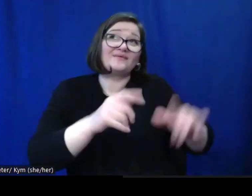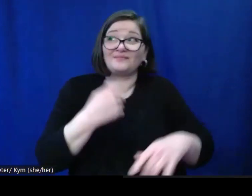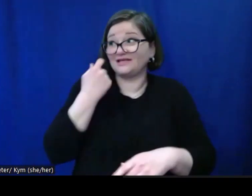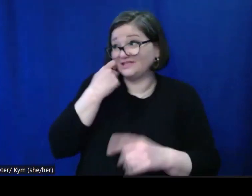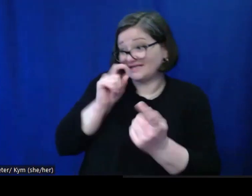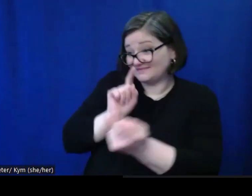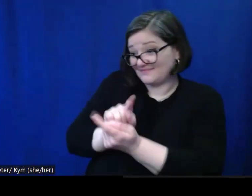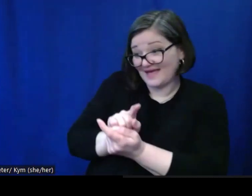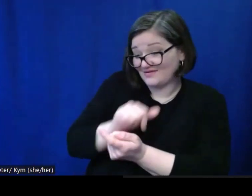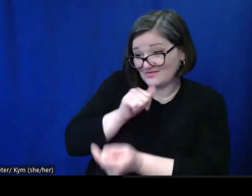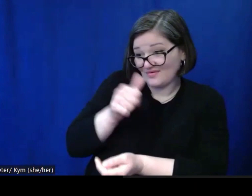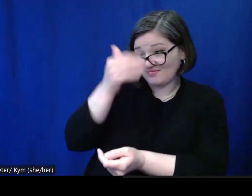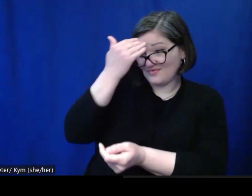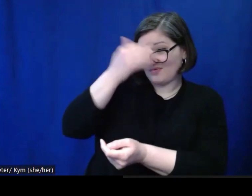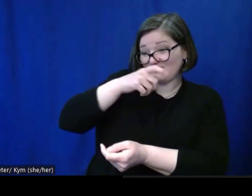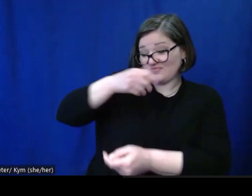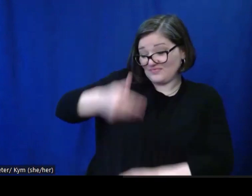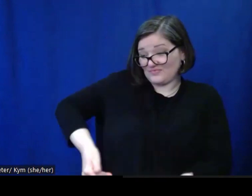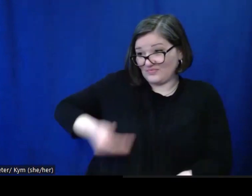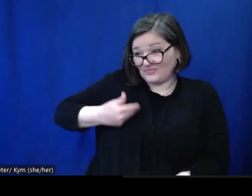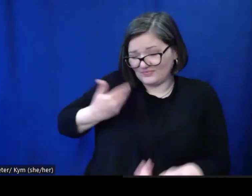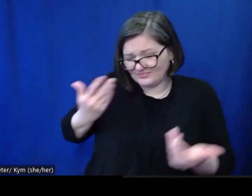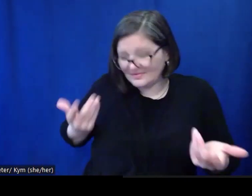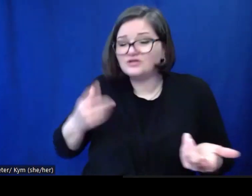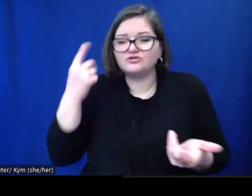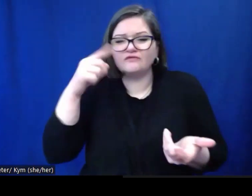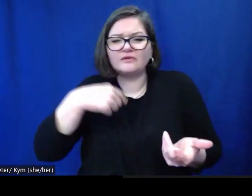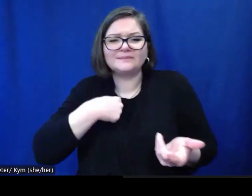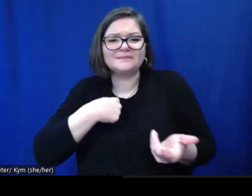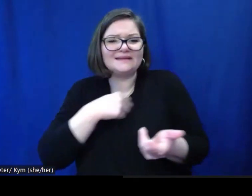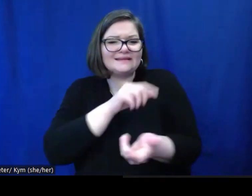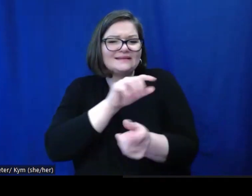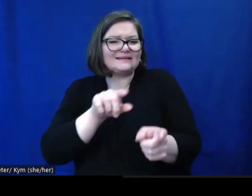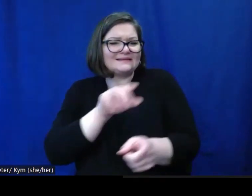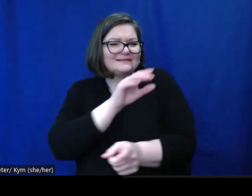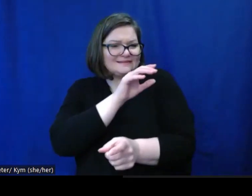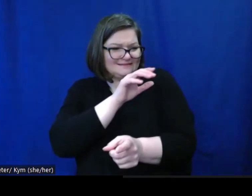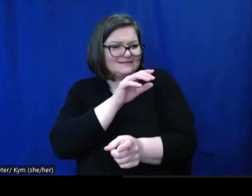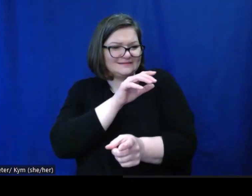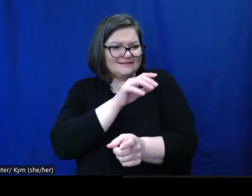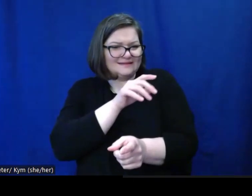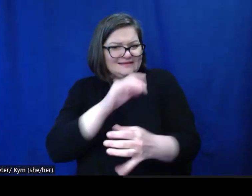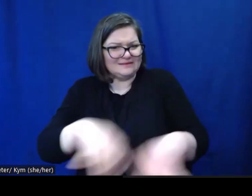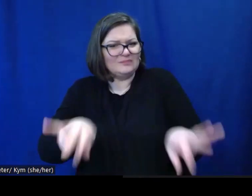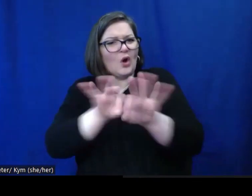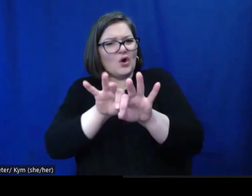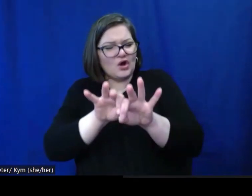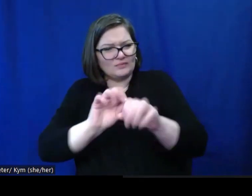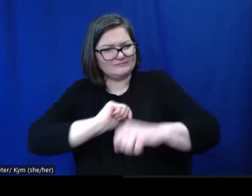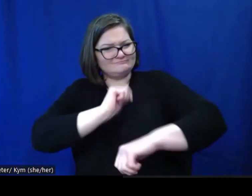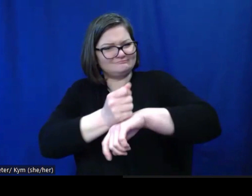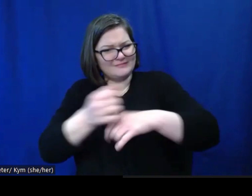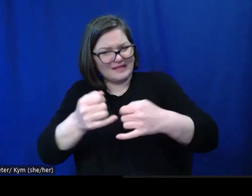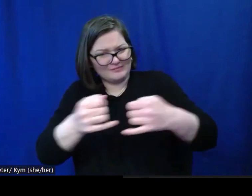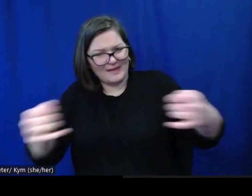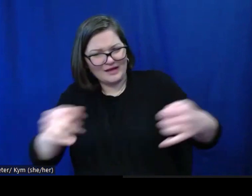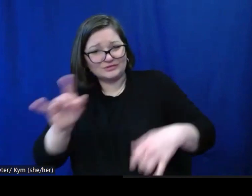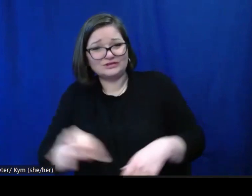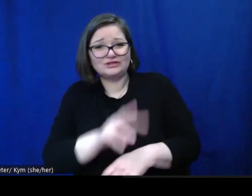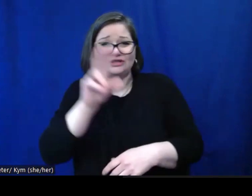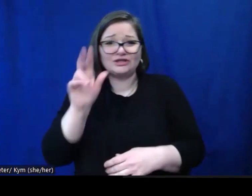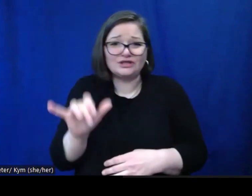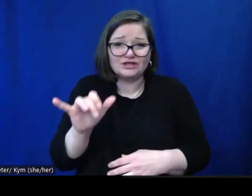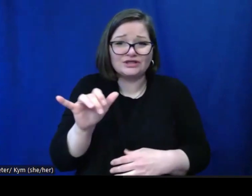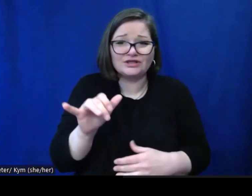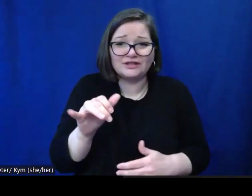know me." And so it's really, for me as a clinician, it's really important that we set those boundaries early on. Sweetie bump, hugs are safe for mommies and